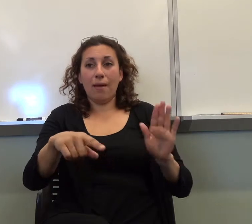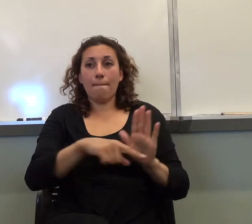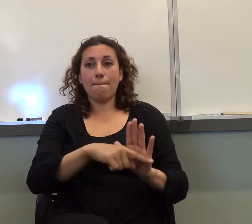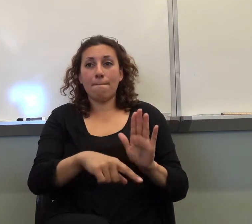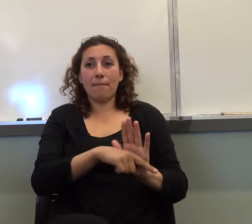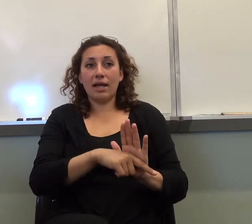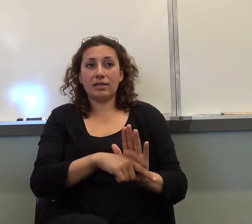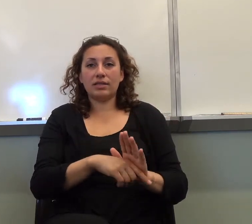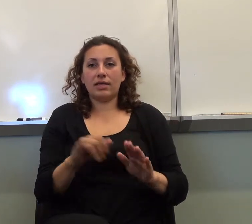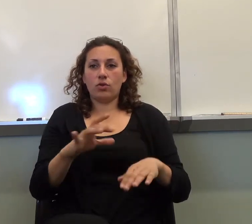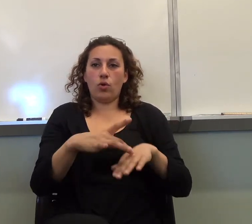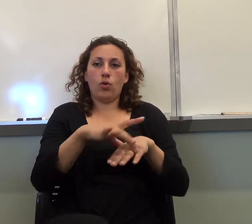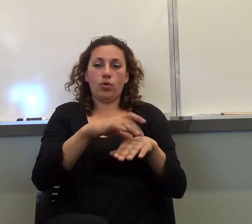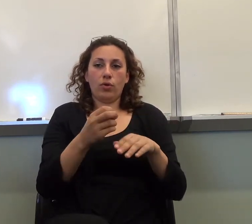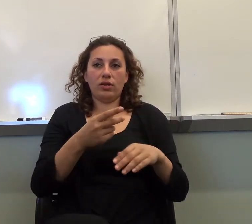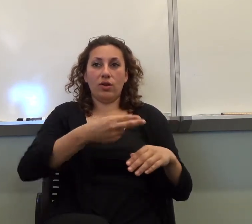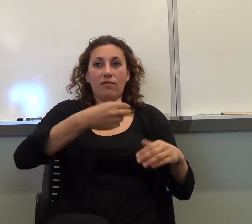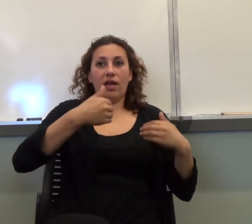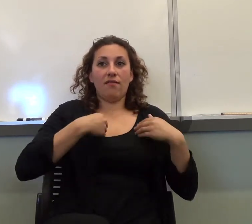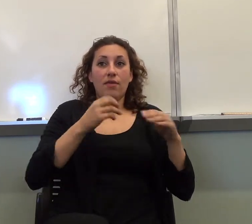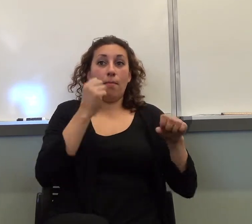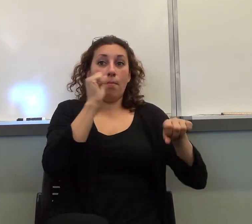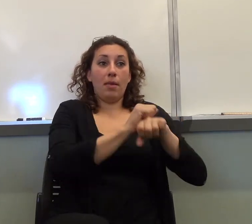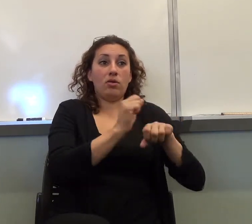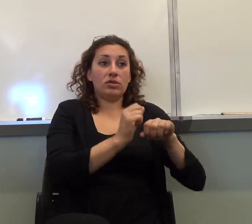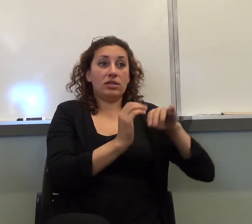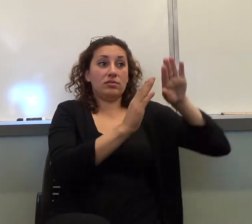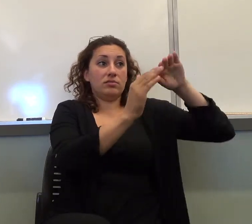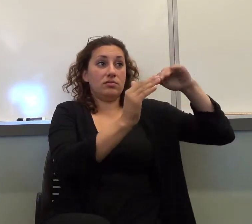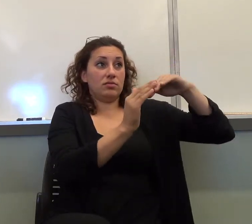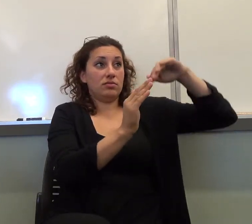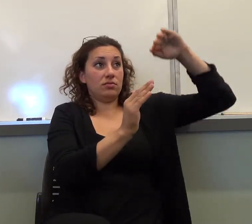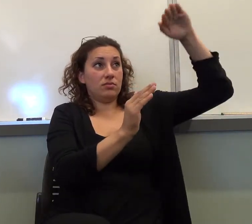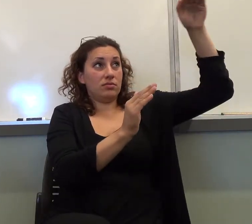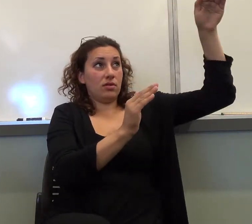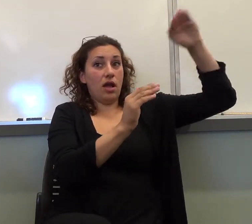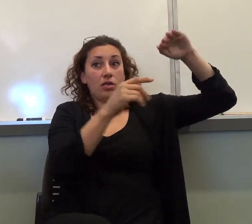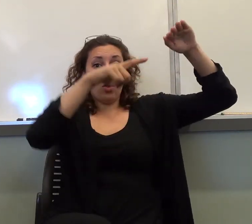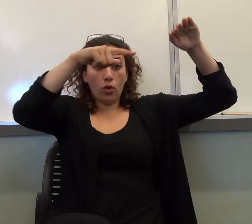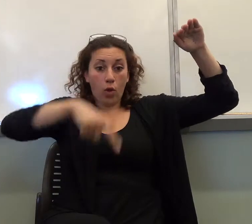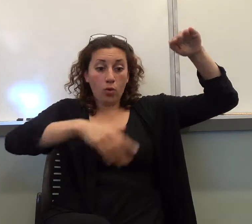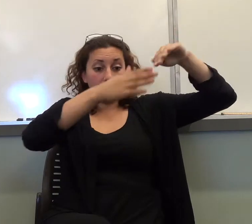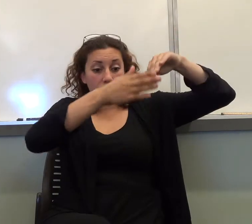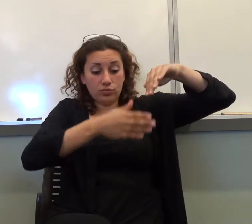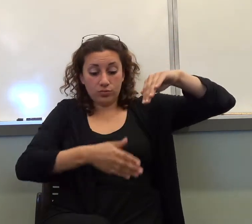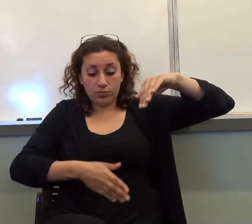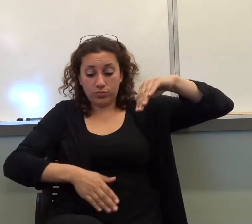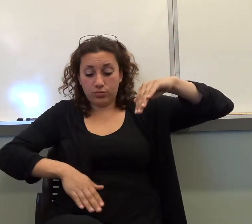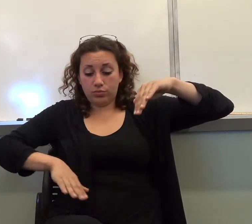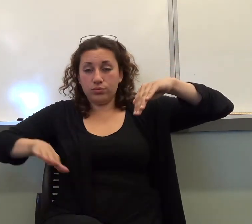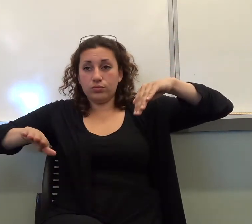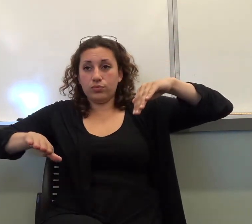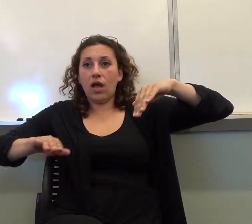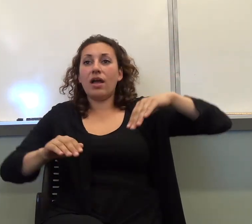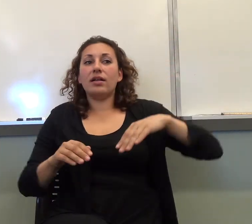35,798 feet. That is below sea level, occurring in the Mariana Trench. That's not actually the lowest. They found a lower one